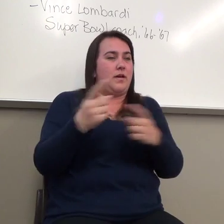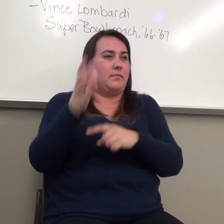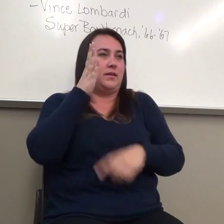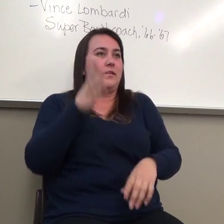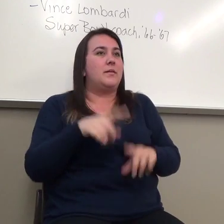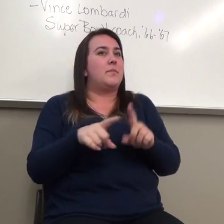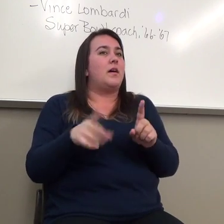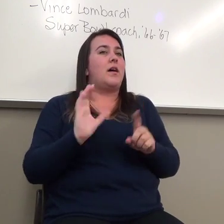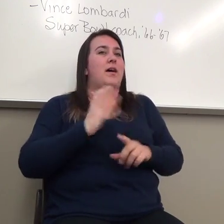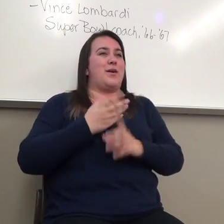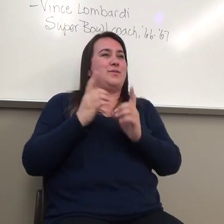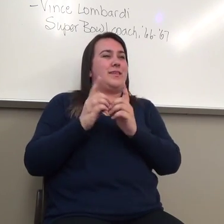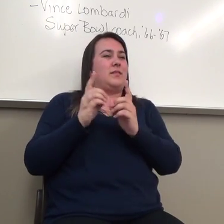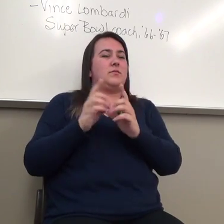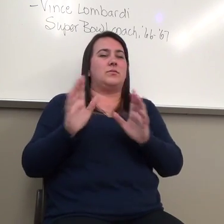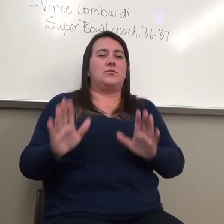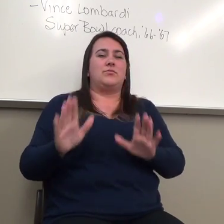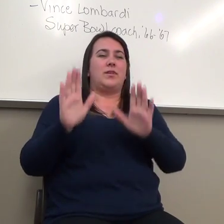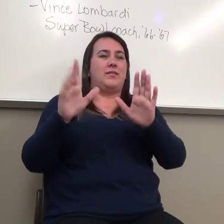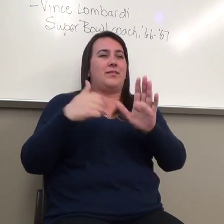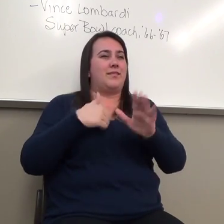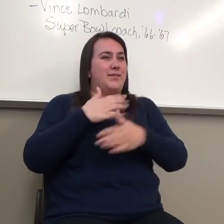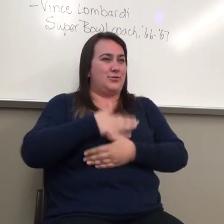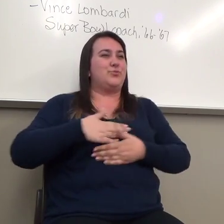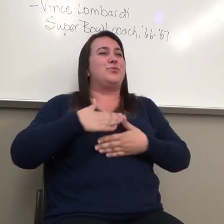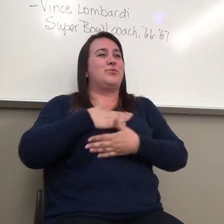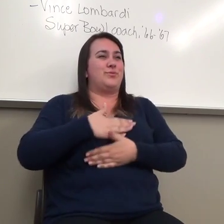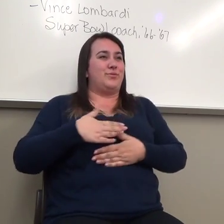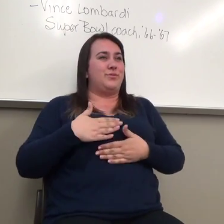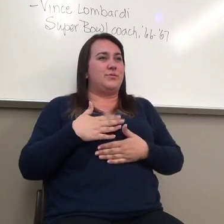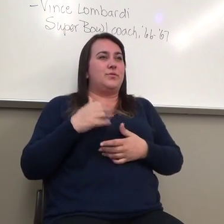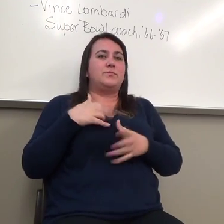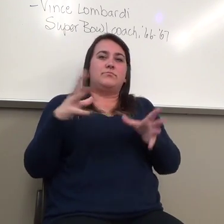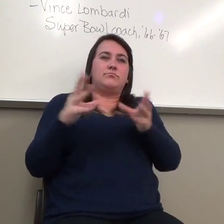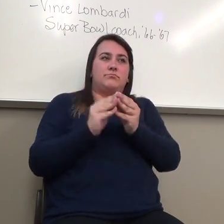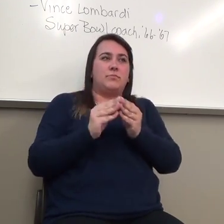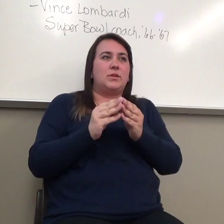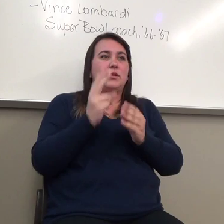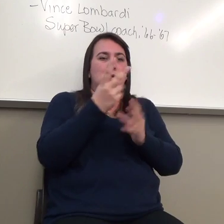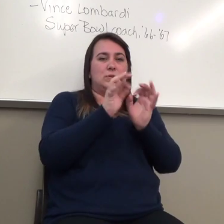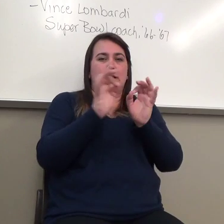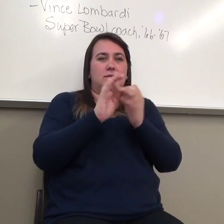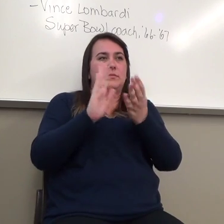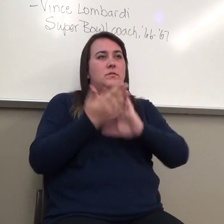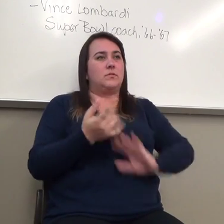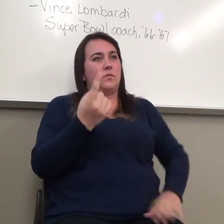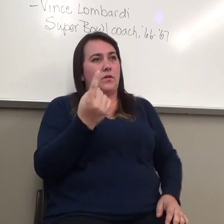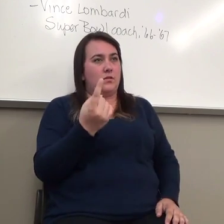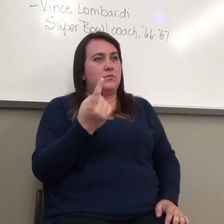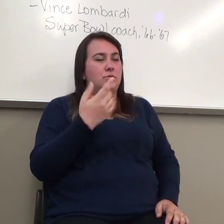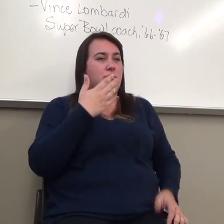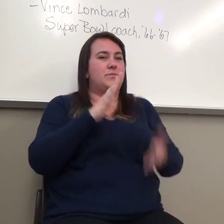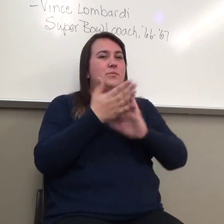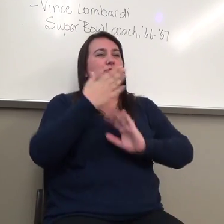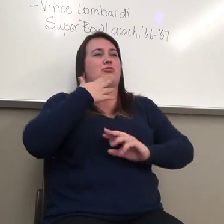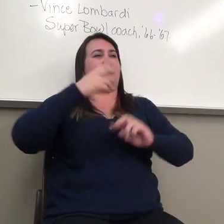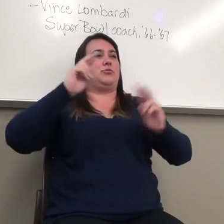our date was great and I enjoyed it. So he combines those 2 sentences. He has a good topic sentence. Then